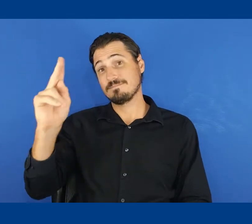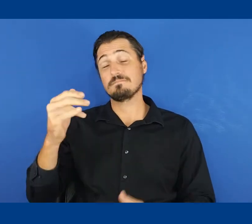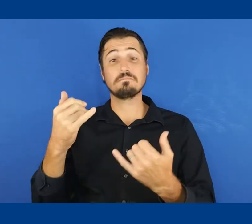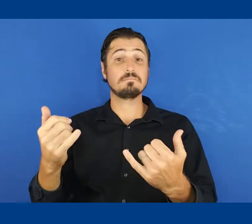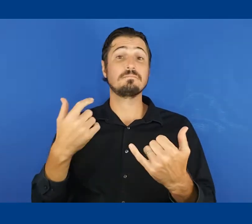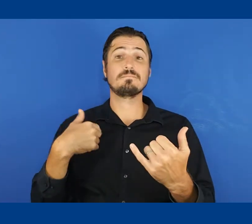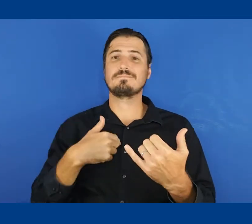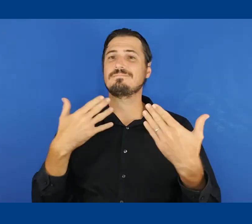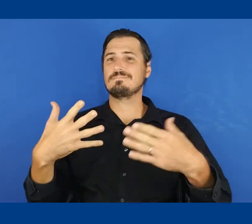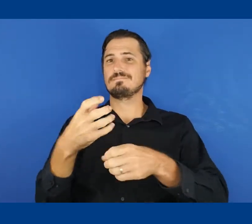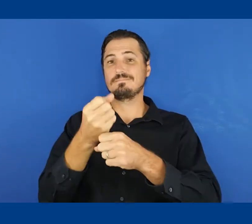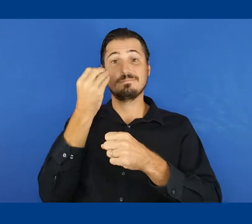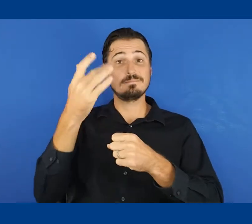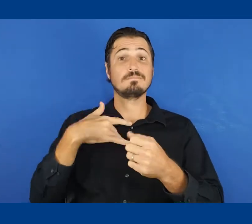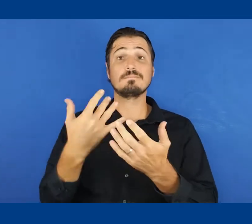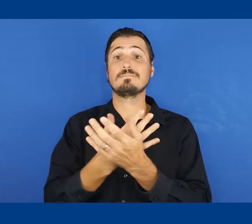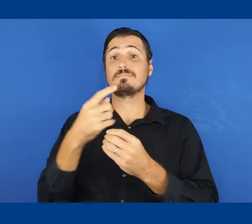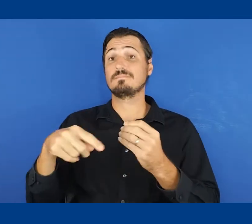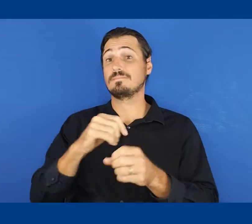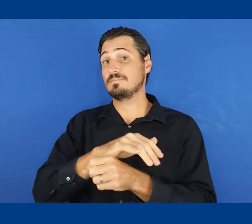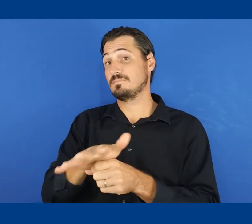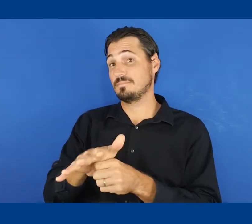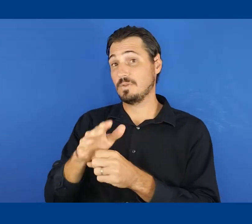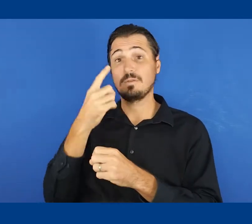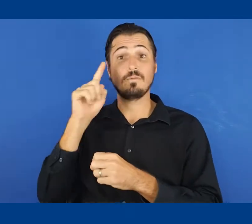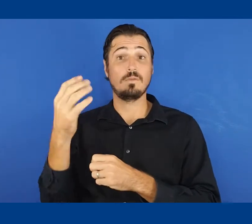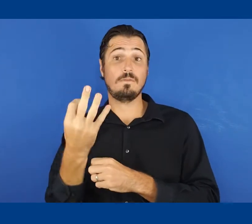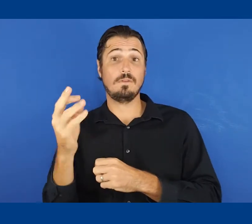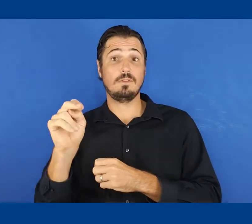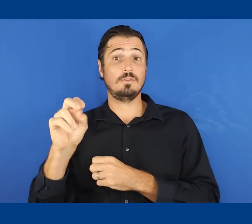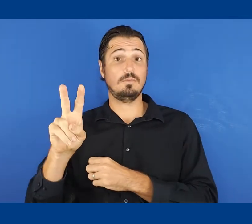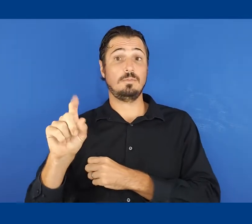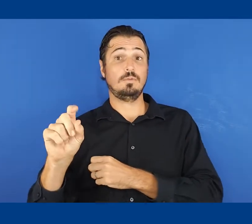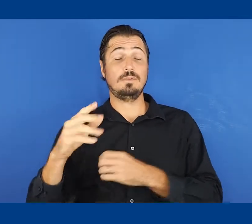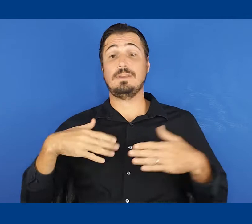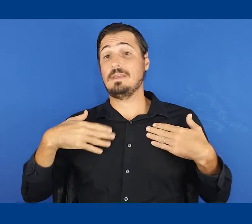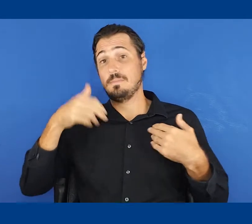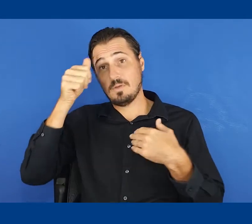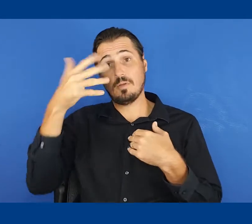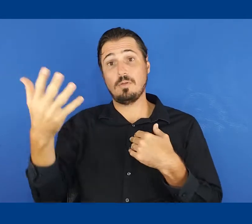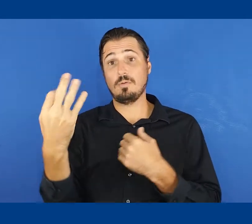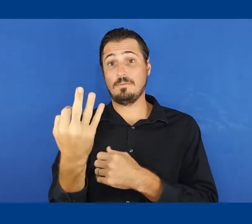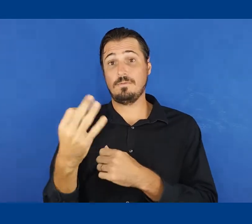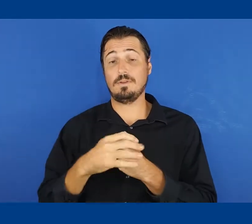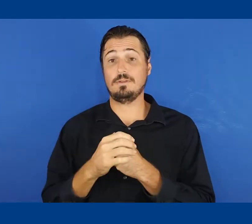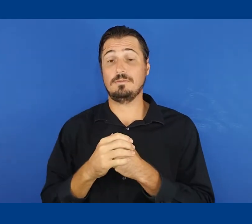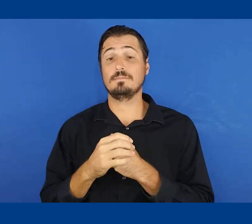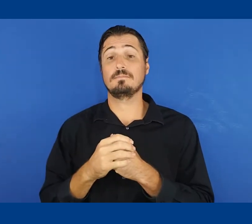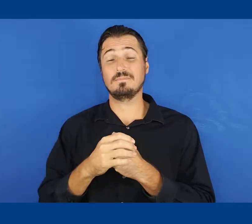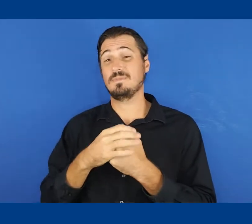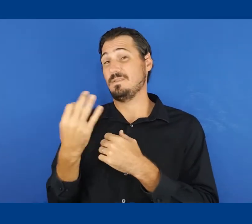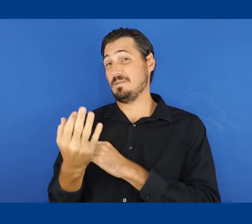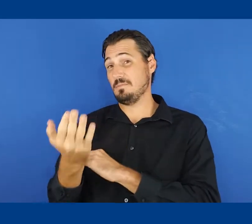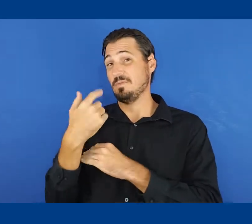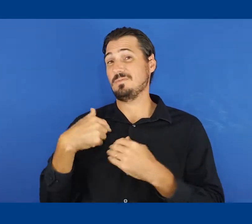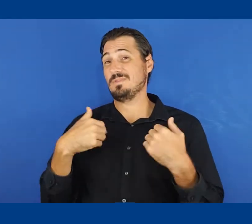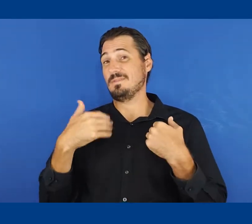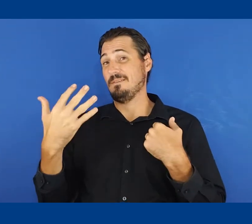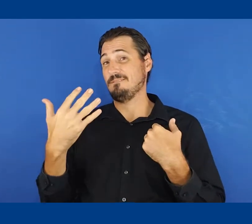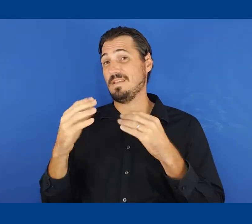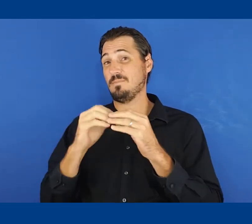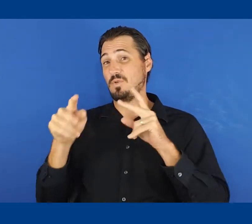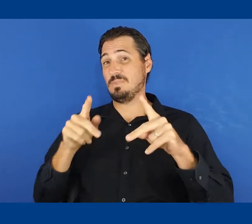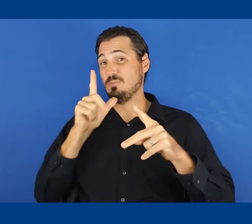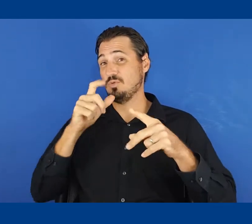Kauai. Here's our COVID-19 briefing from Team Kauai for Friday, November 20th. Happy Aloha Friday. As of Friday morning, we have 5